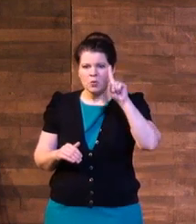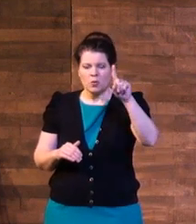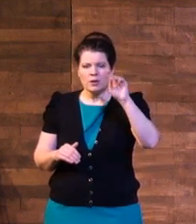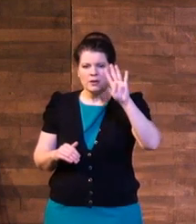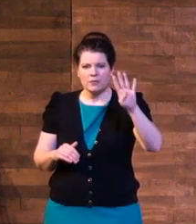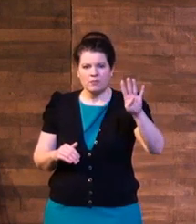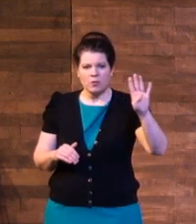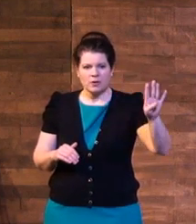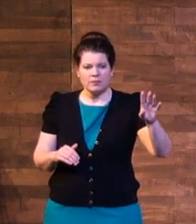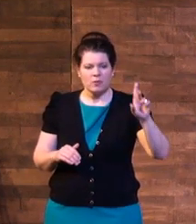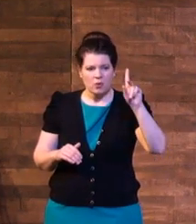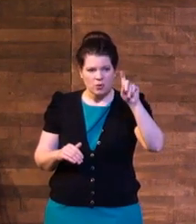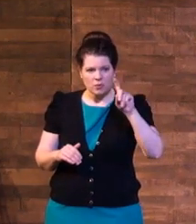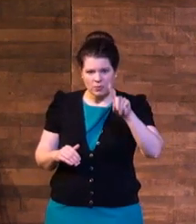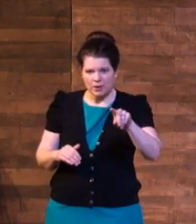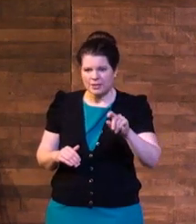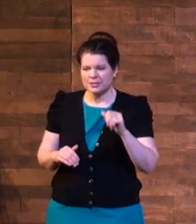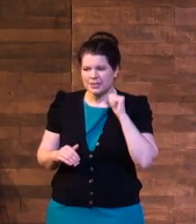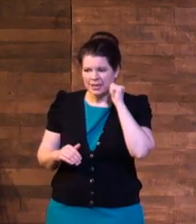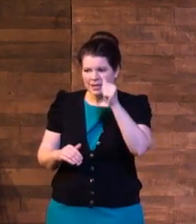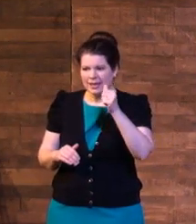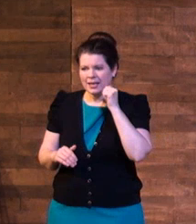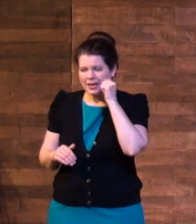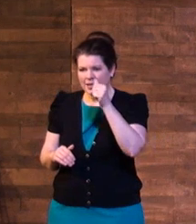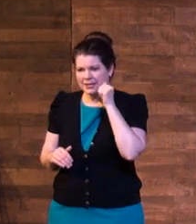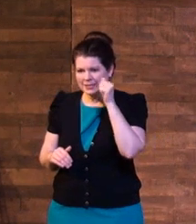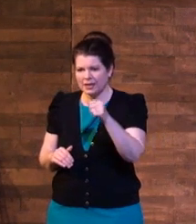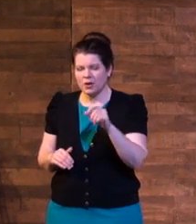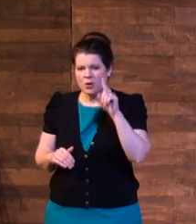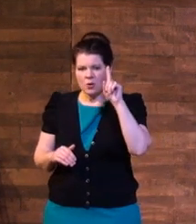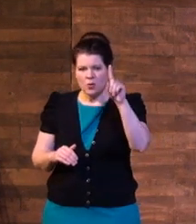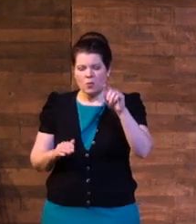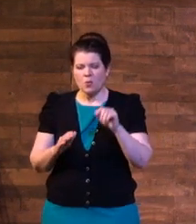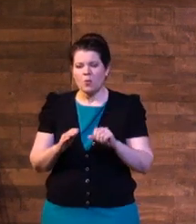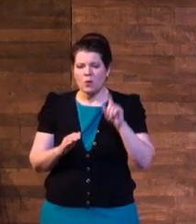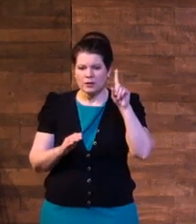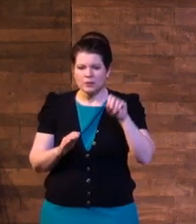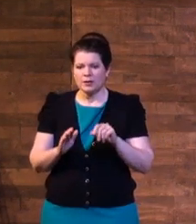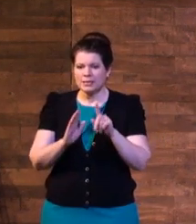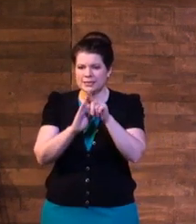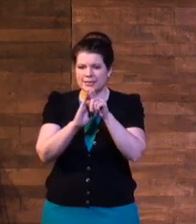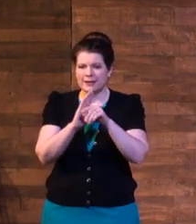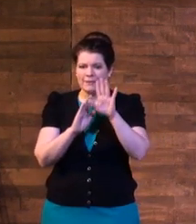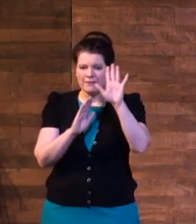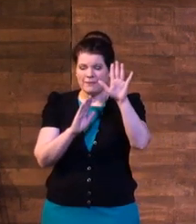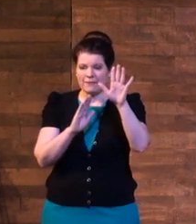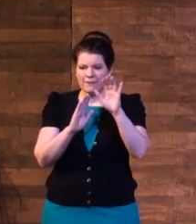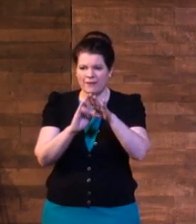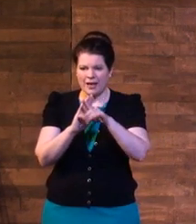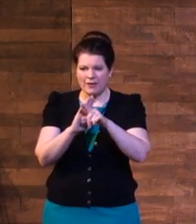the waking hours of the day, which is roughly one question every 5 to 6 minutes.